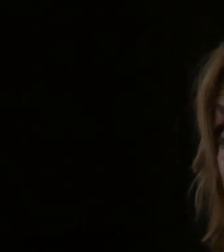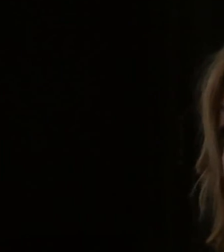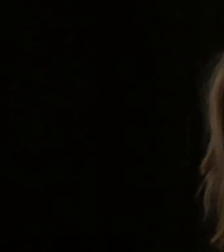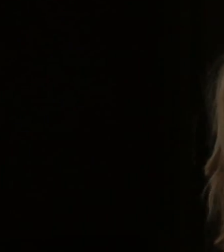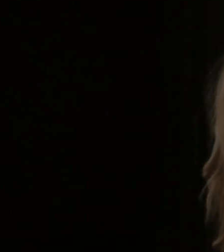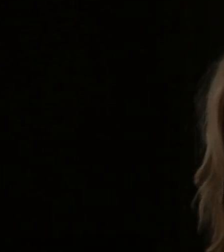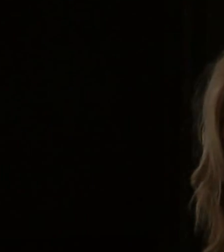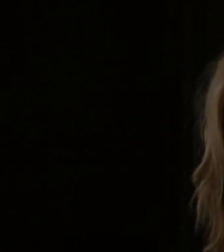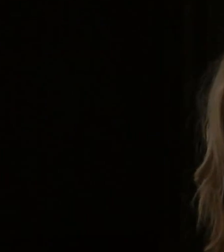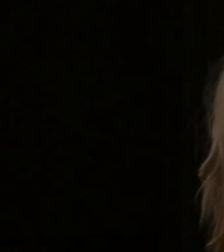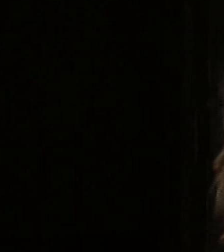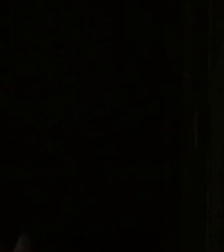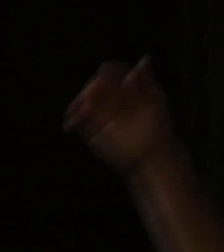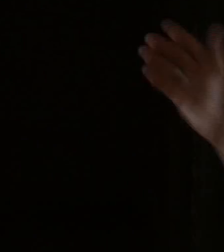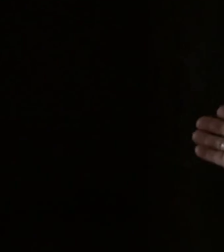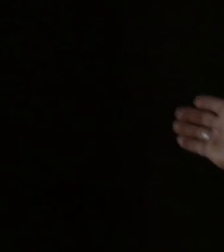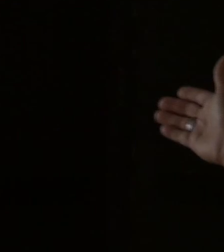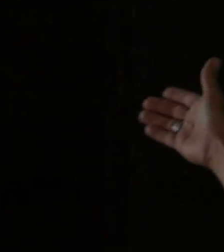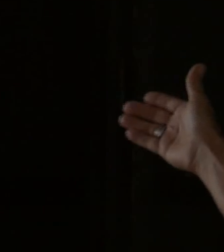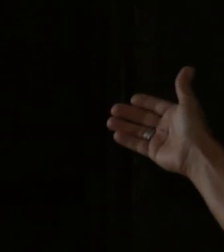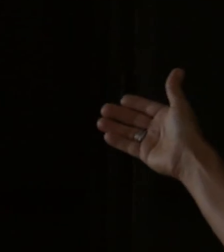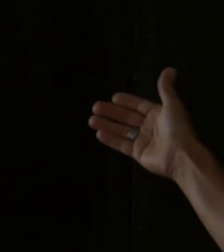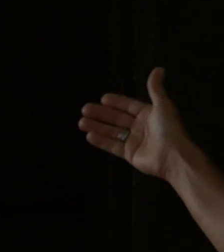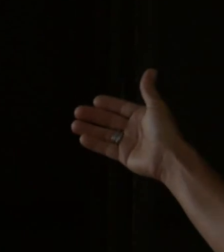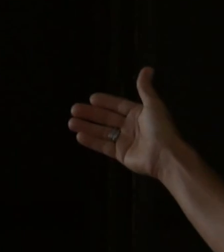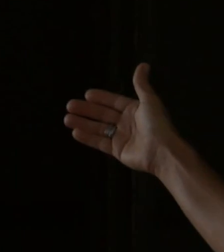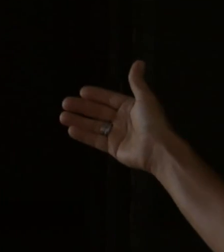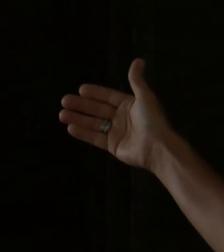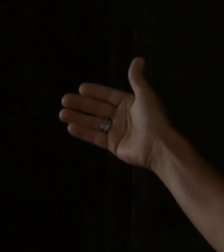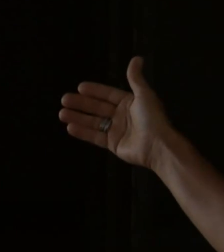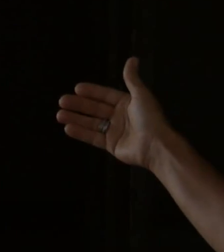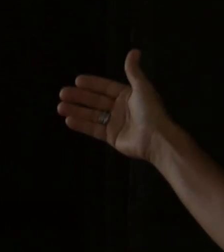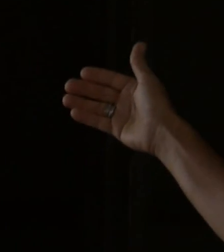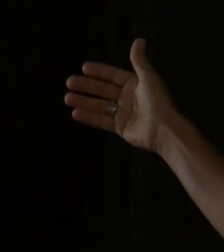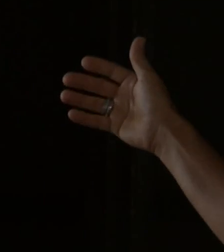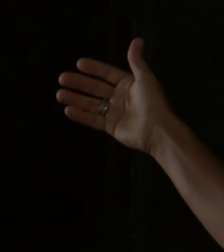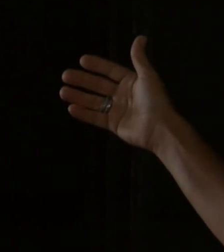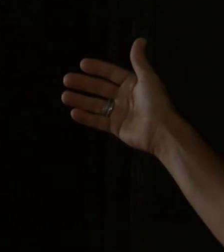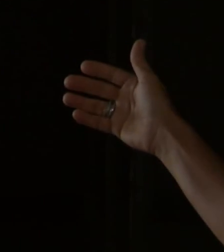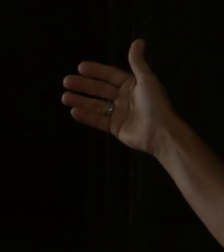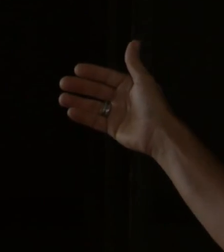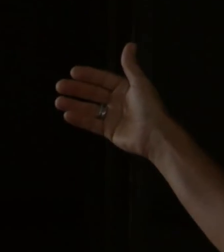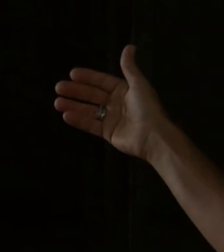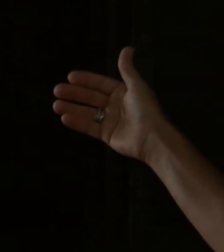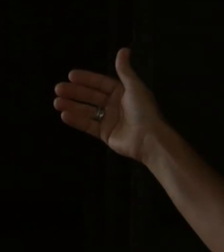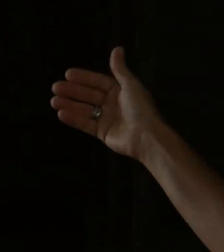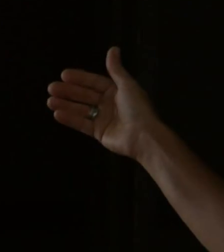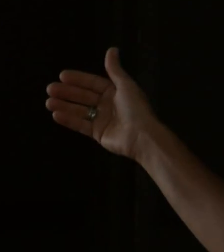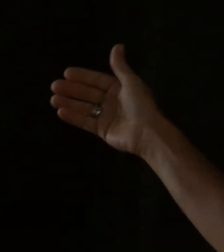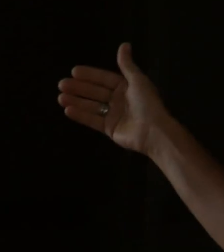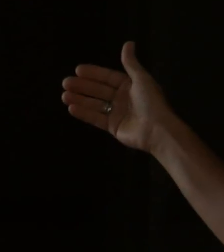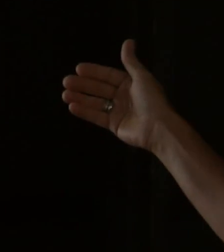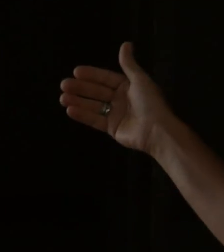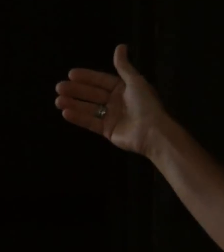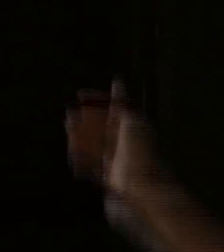this is where it's happening. So my husband's in hospital having a stroke. I don't know about a stroke. What does a stroke mean? When's he coming home? When's he going to be like my husband again? I just want my husband back and my nice